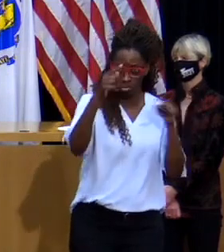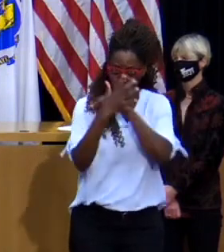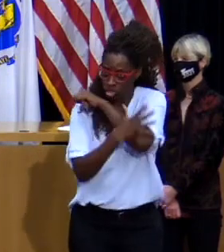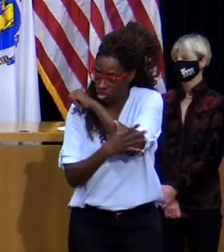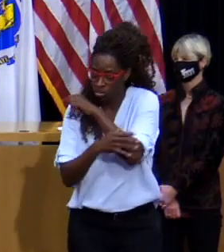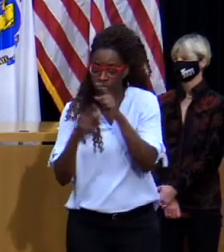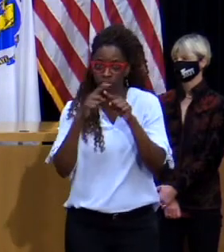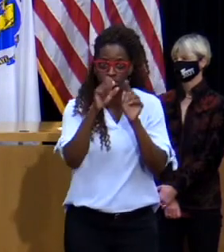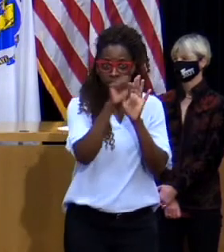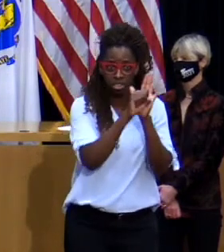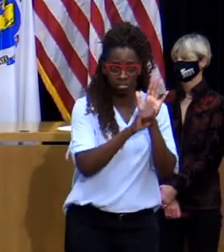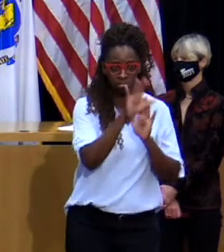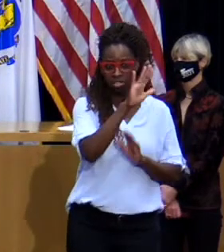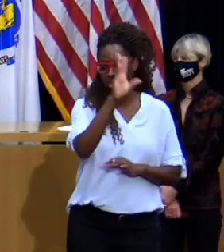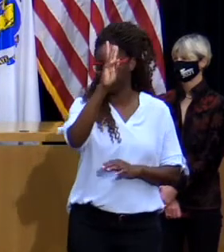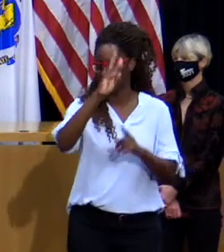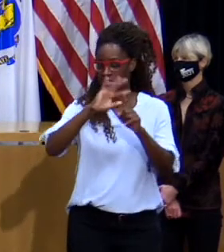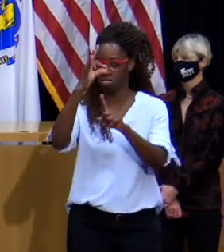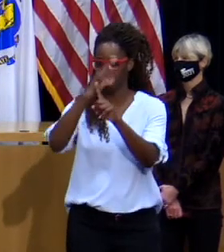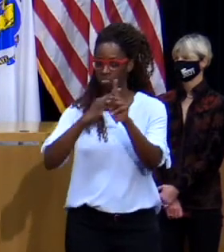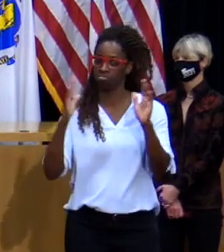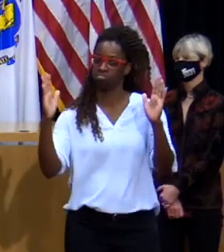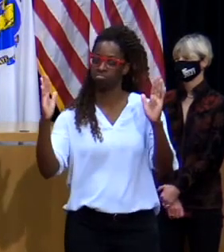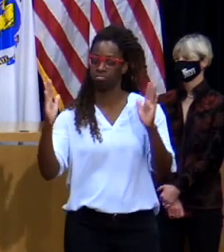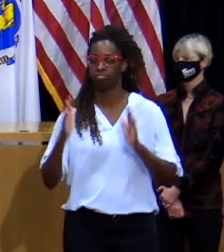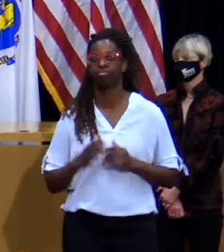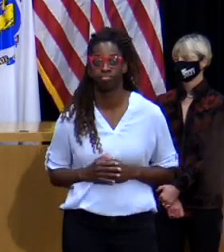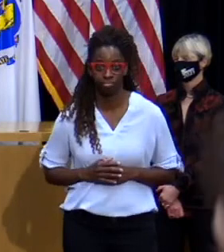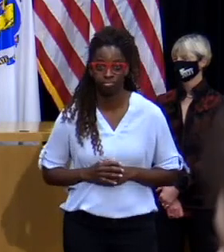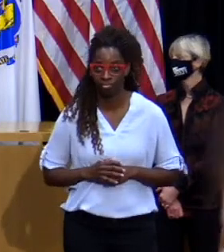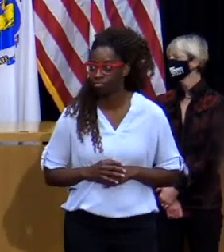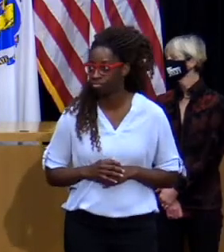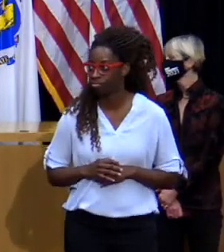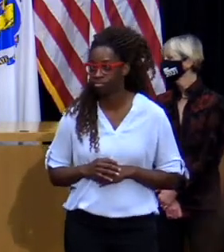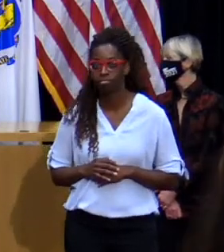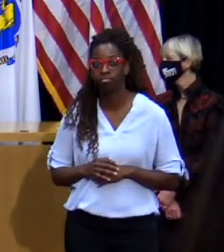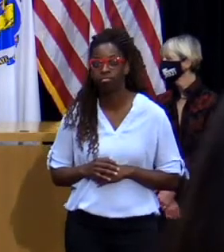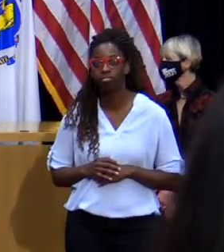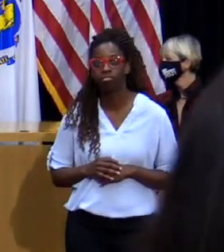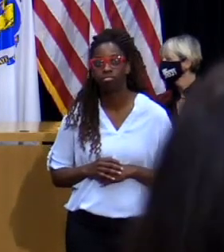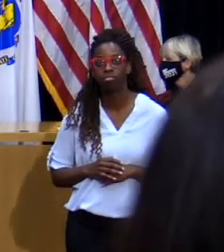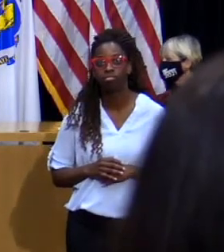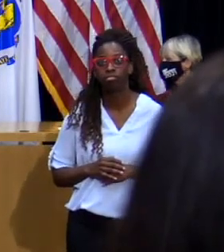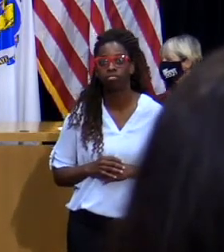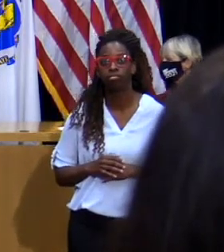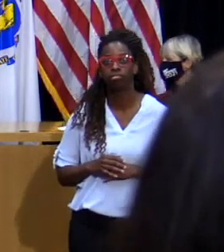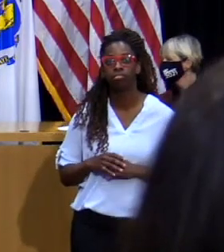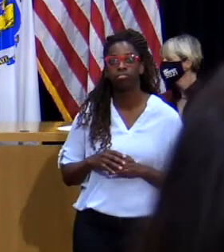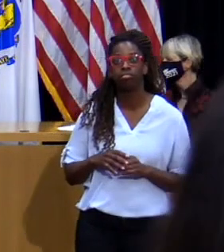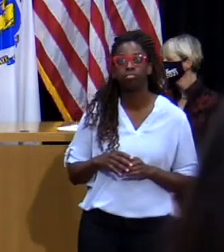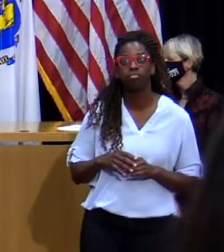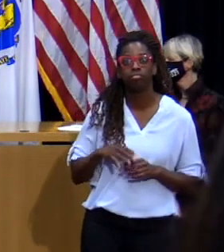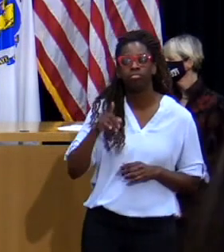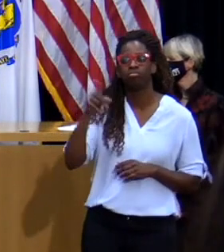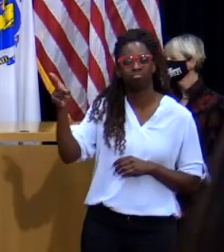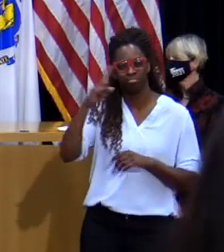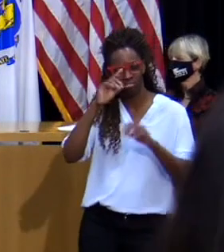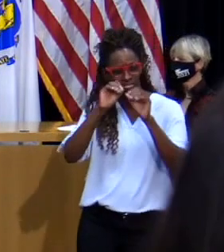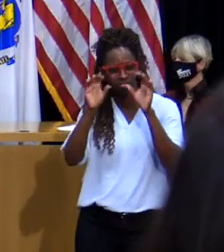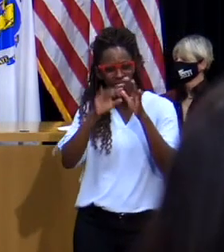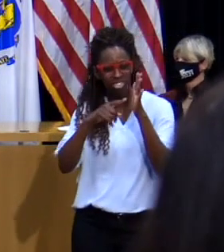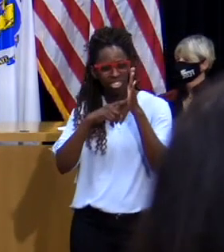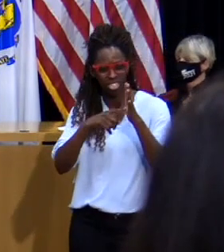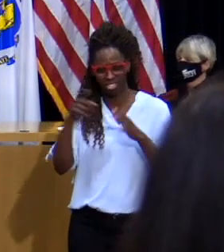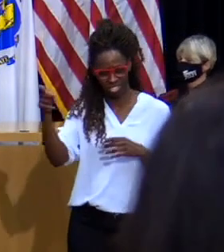caveats, unfortunately, in there. Dr. How challenging are those side effects with the second dose in terms of, do you have any advice for these agencies dealing